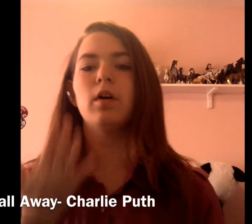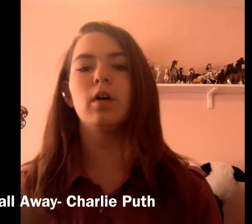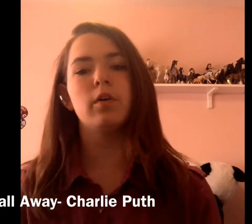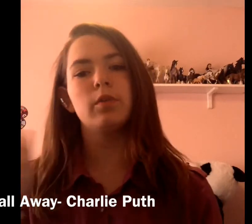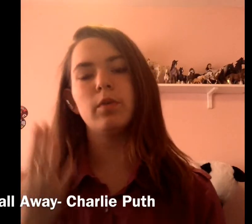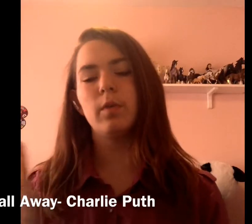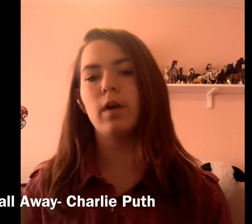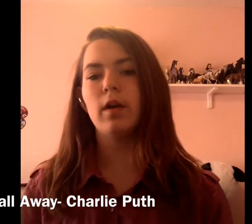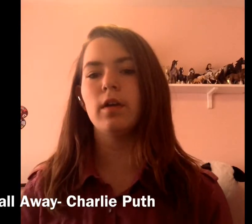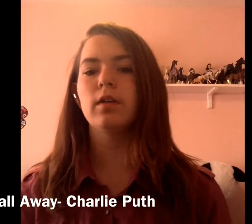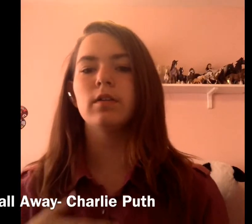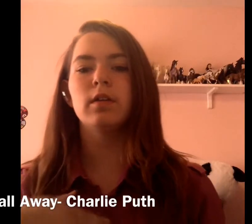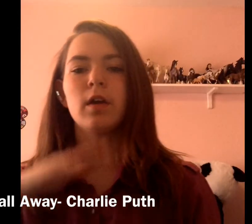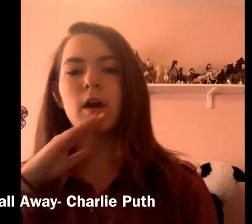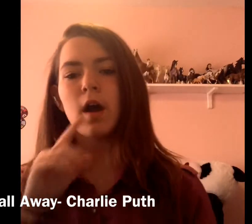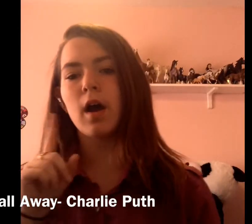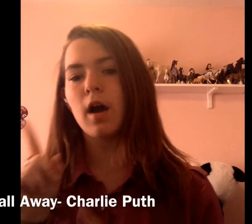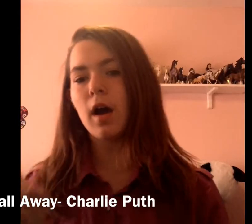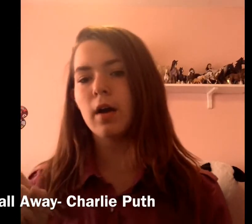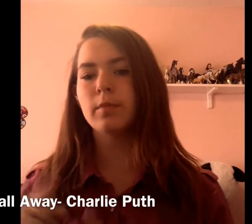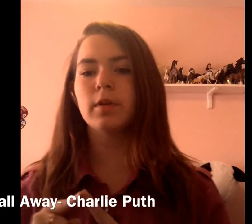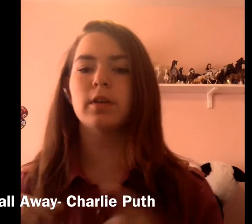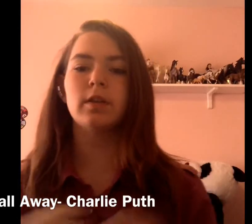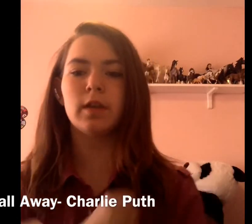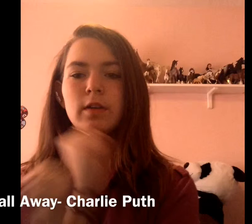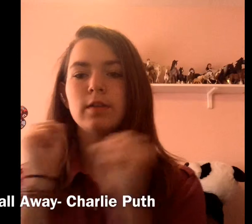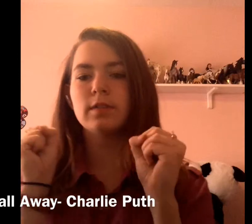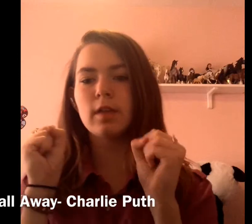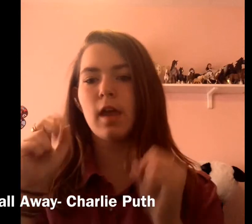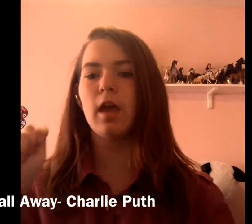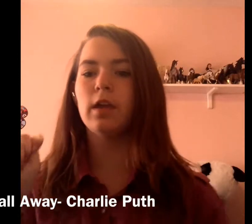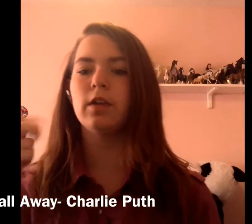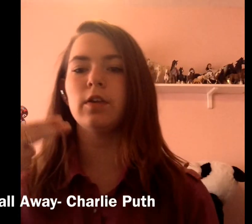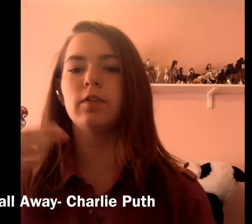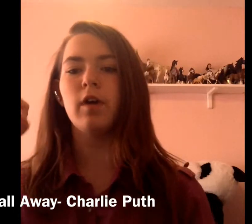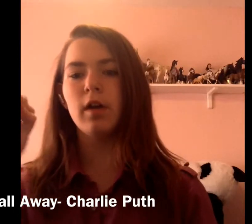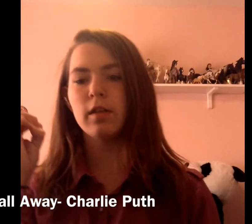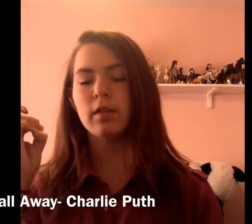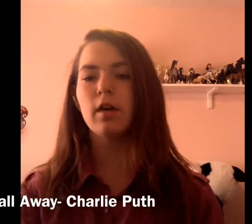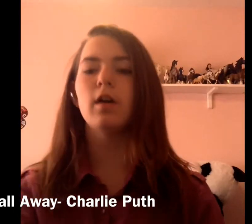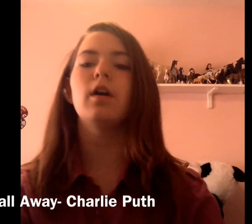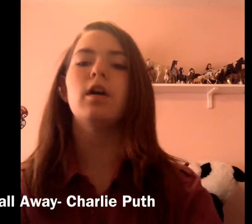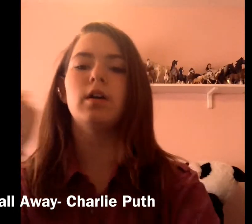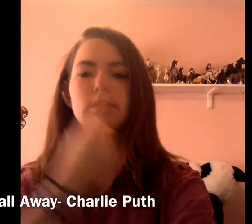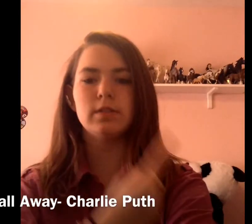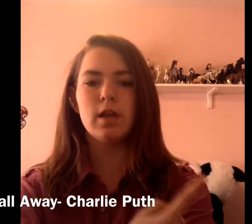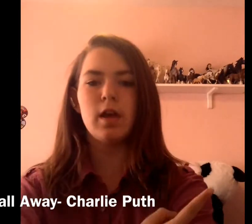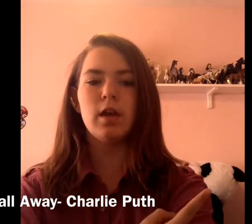away, I'll be there to save the day